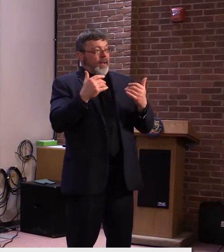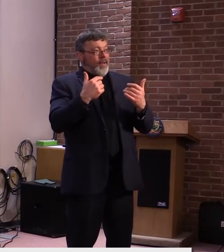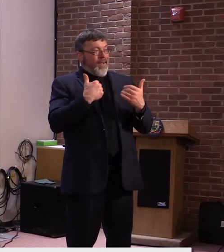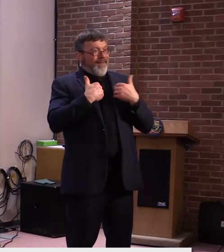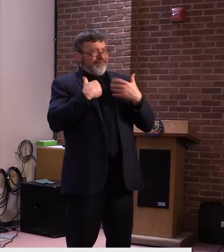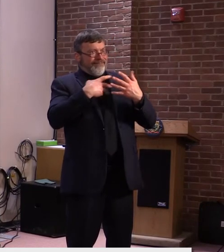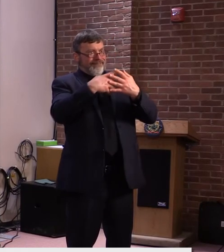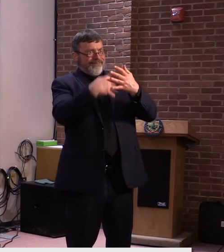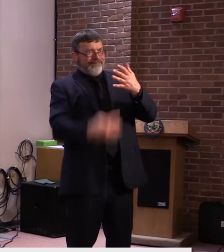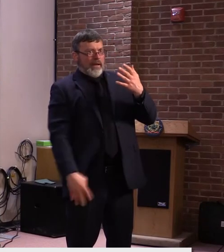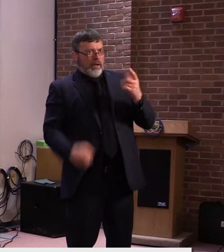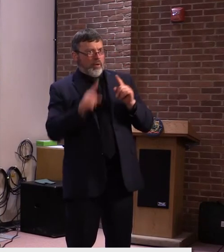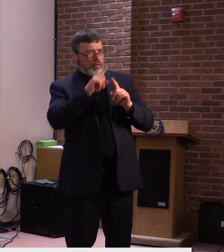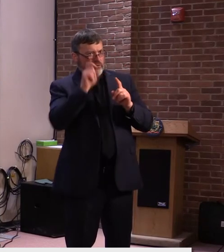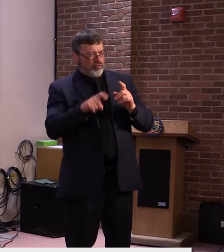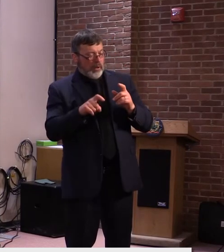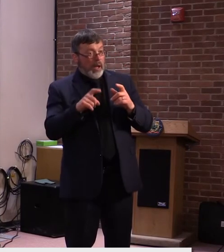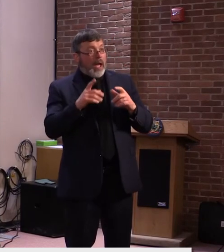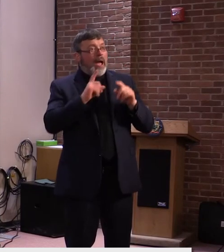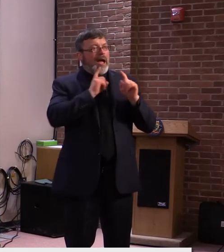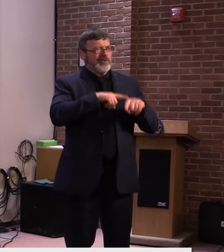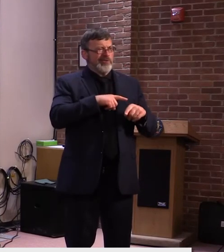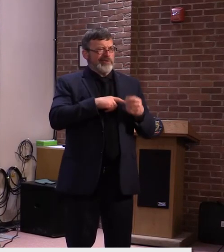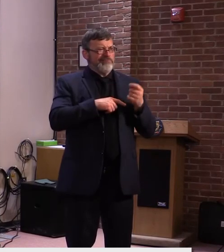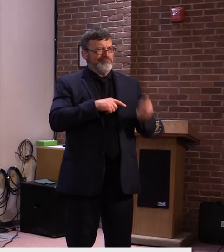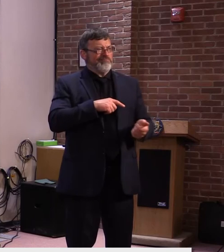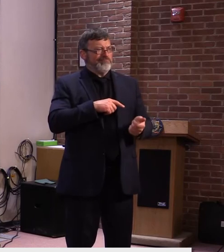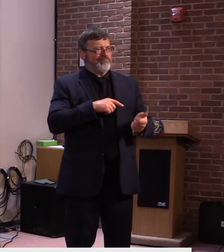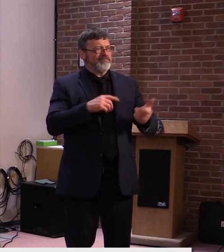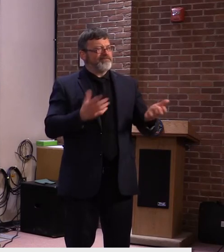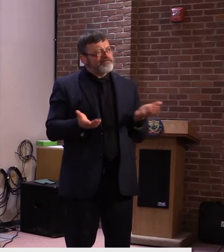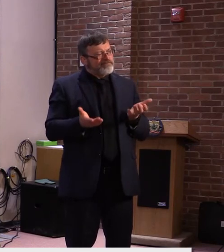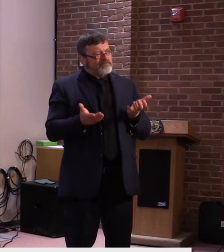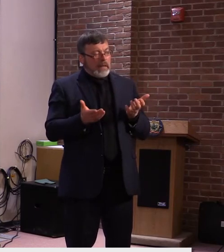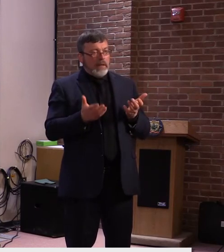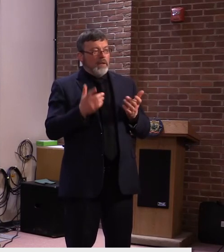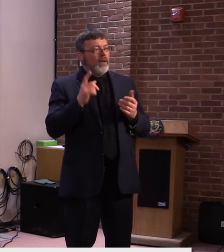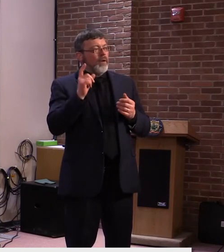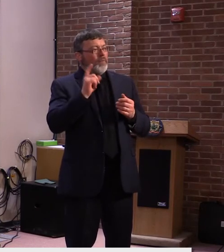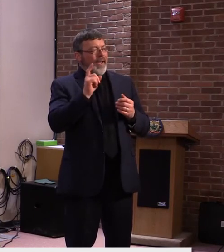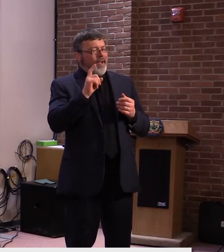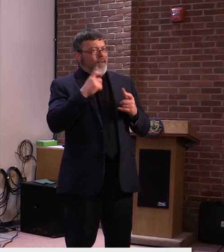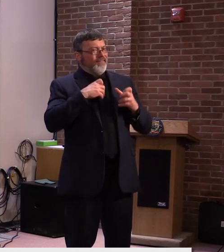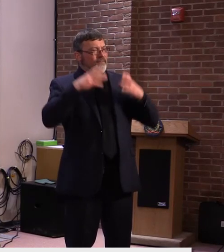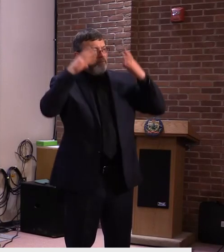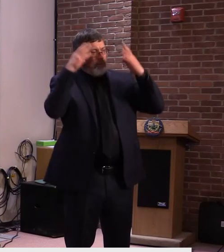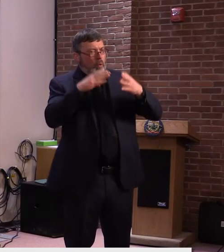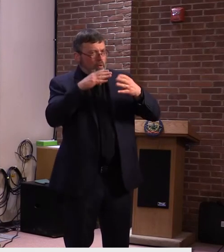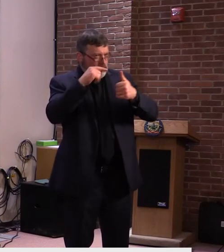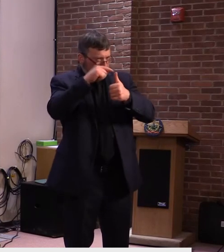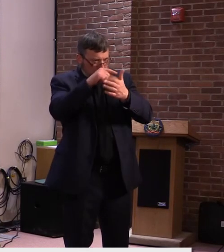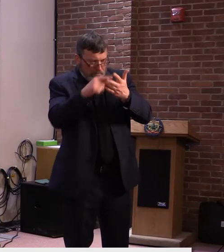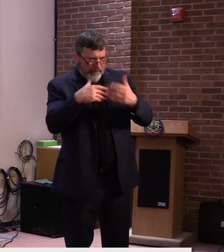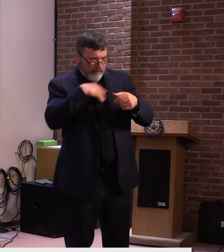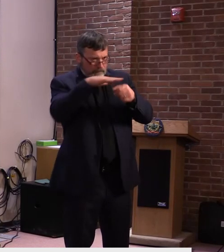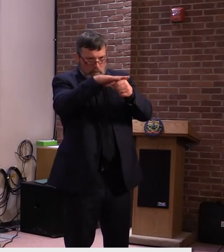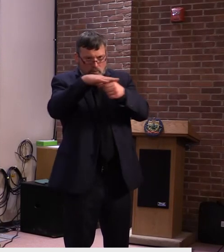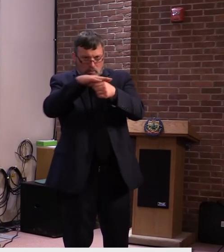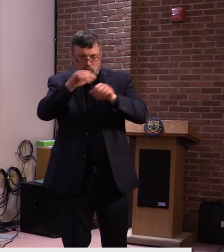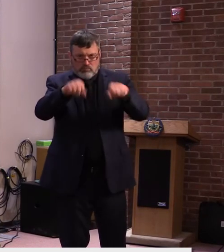really hone in on some key areas of focus. That said, as we move forward, we really